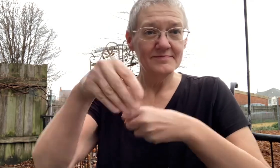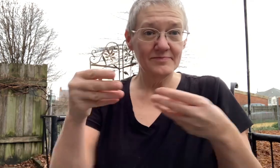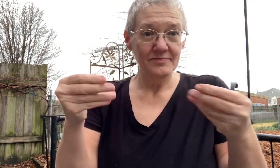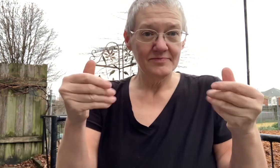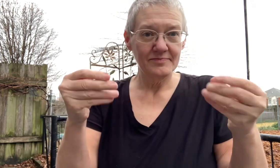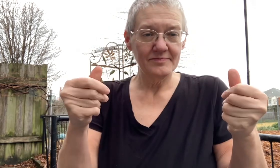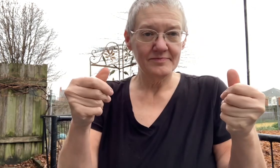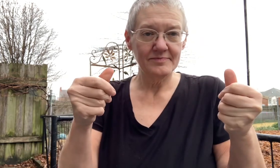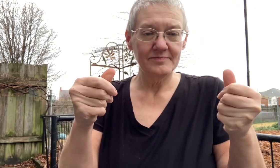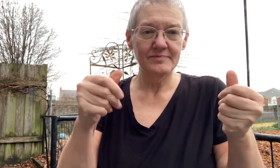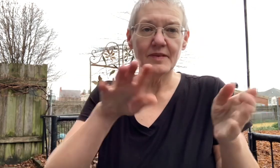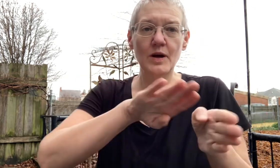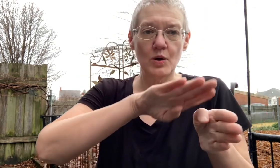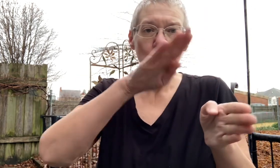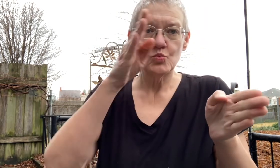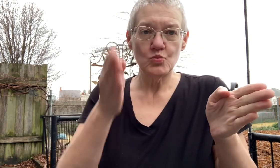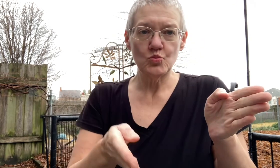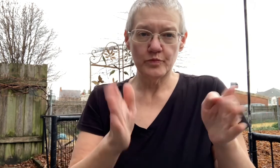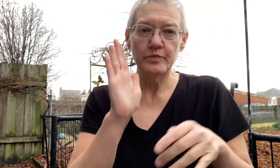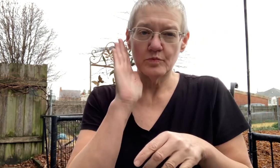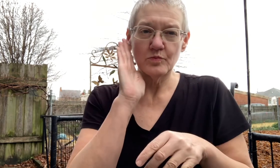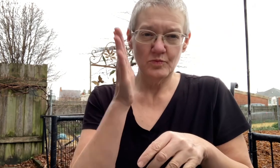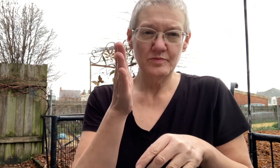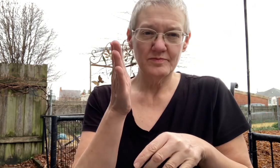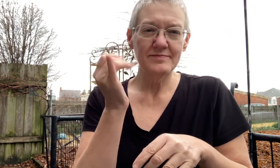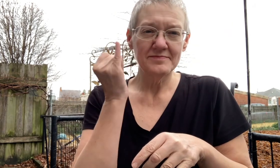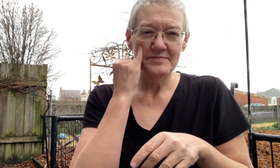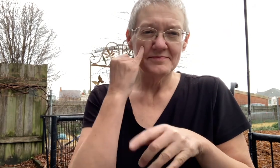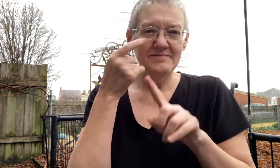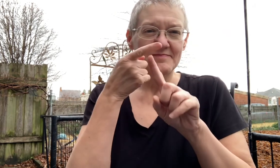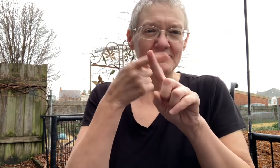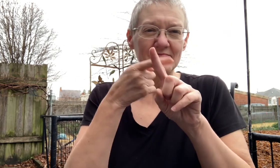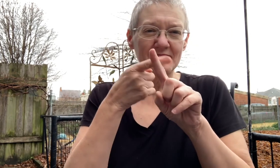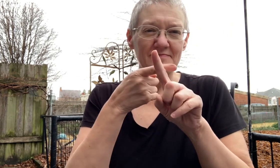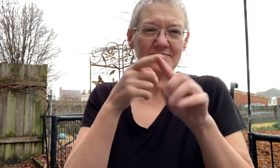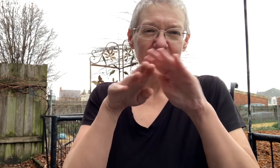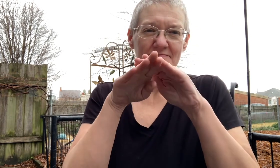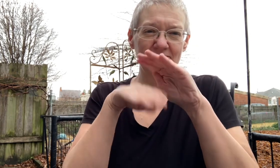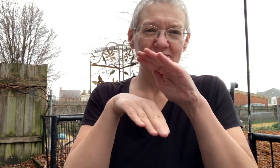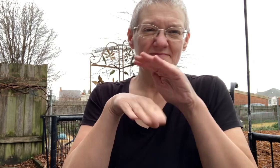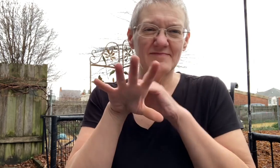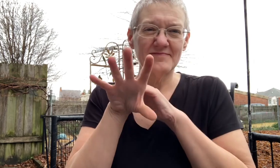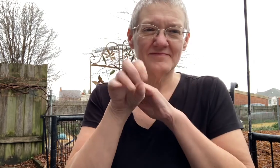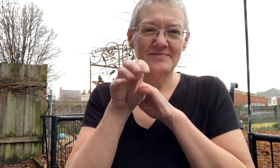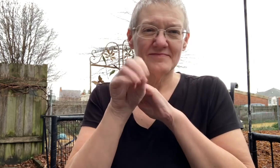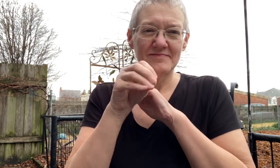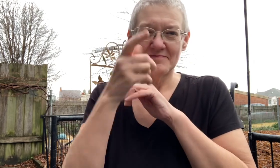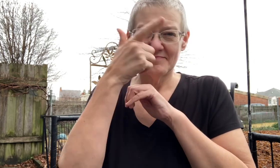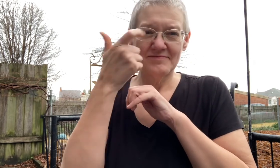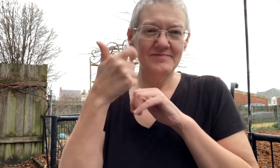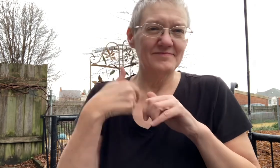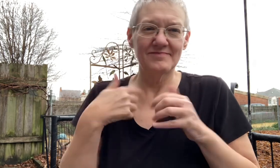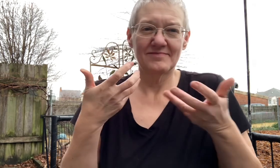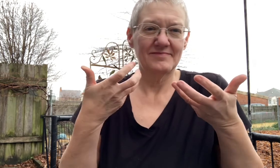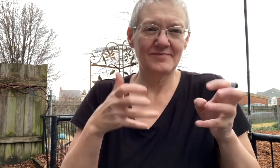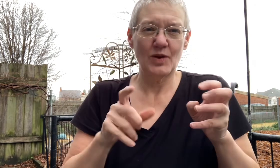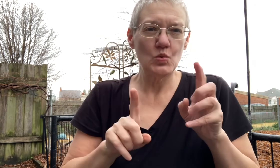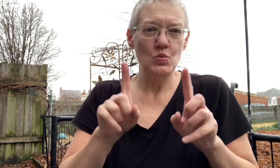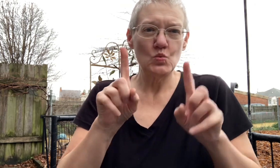into the garden, I am going to cover them with fleece to protect them when it gets below 50 degrees, because I don't want them sending up